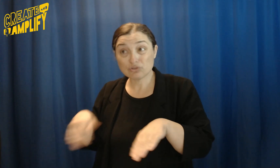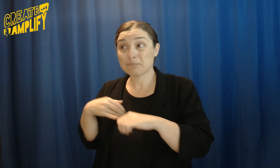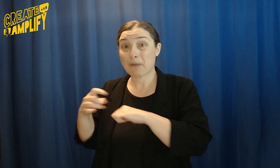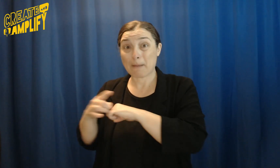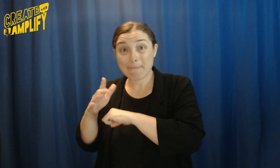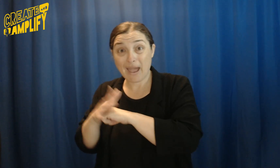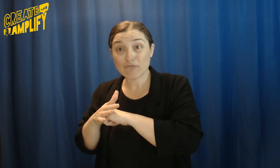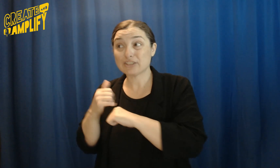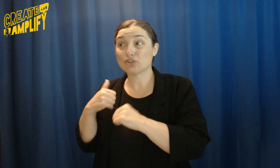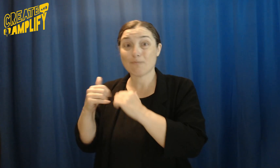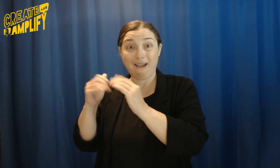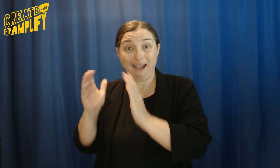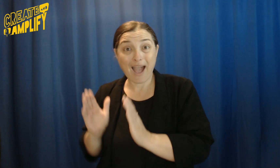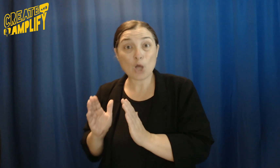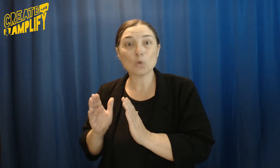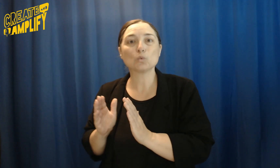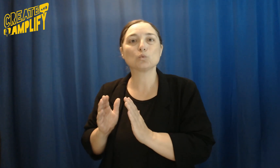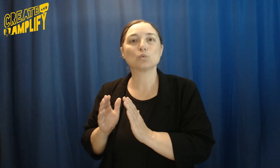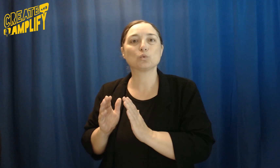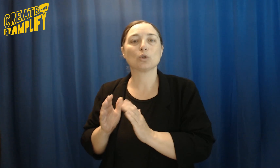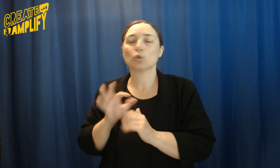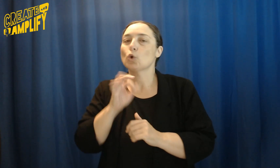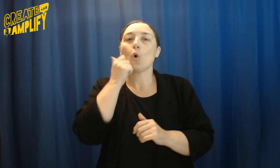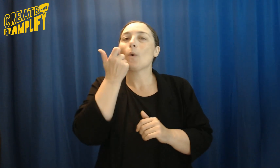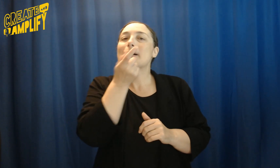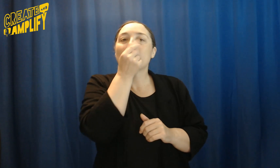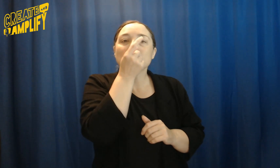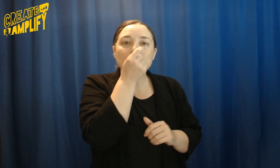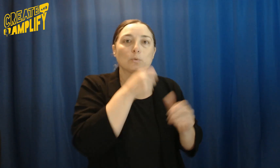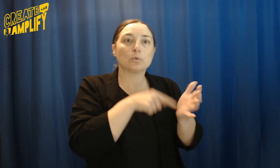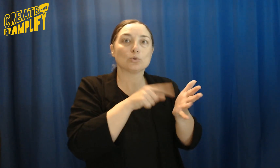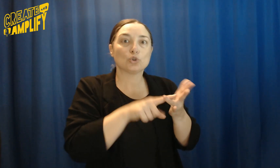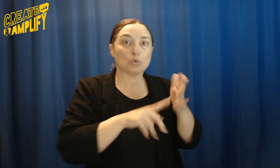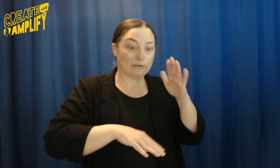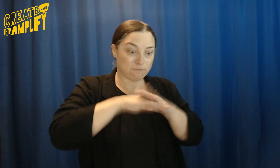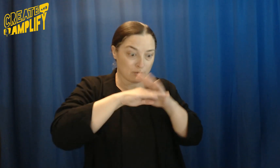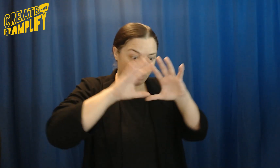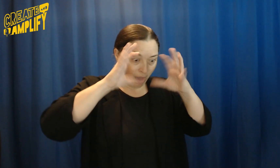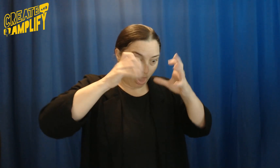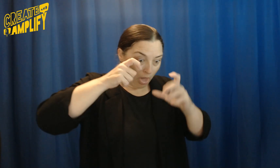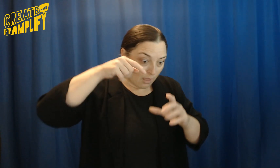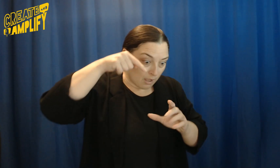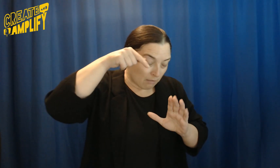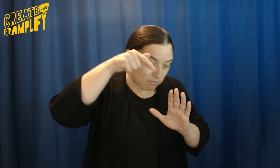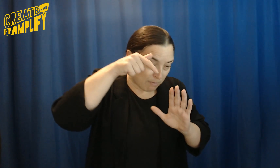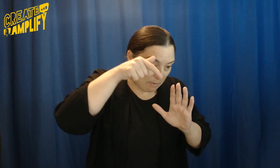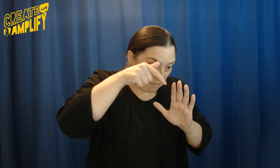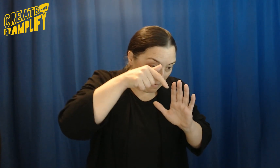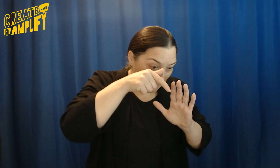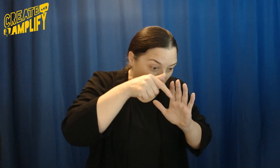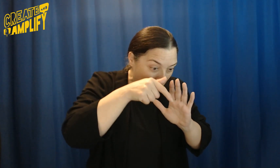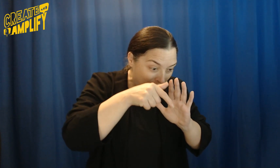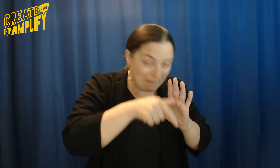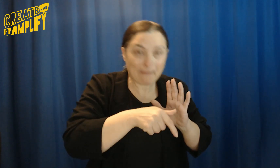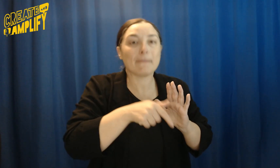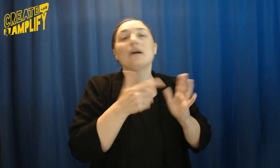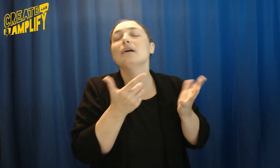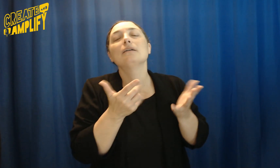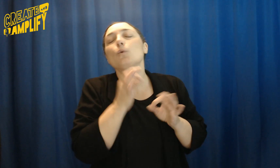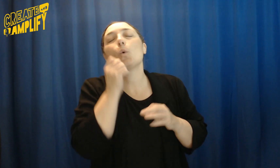household. It's not always possible to follow that exciting project thing way down into the